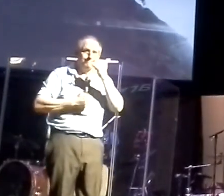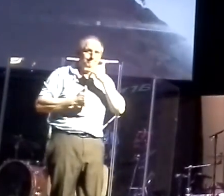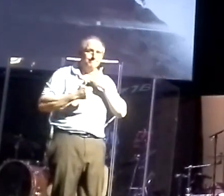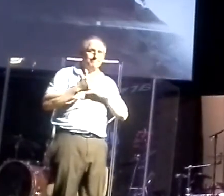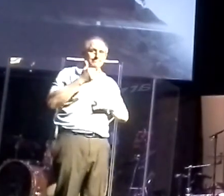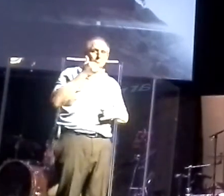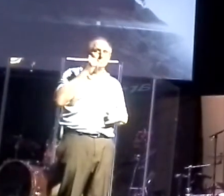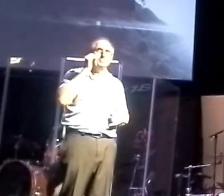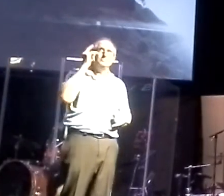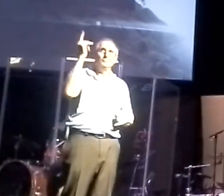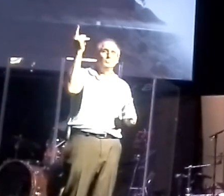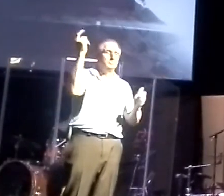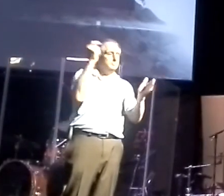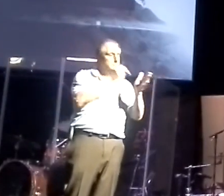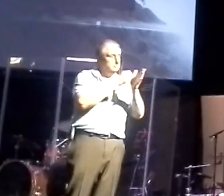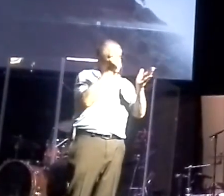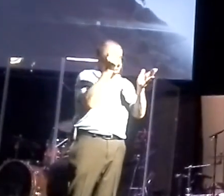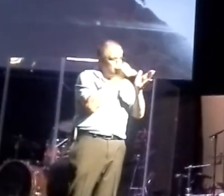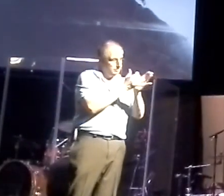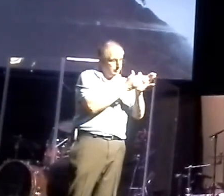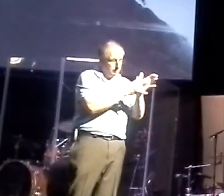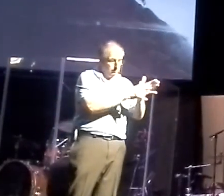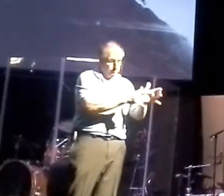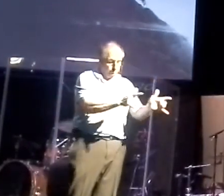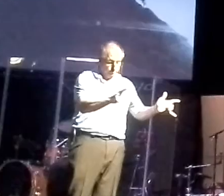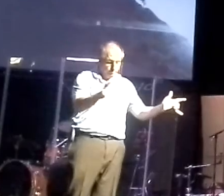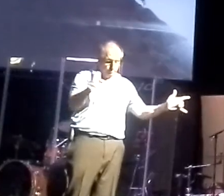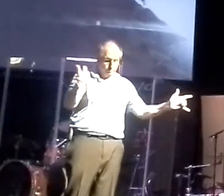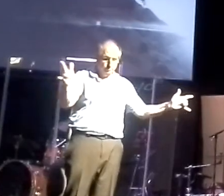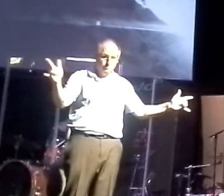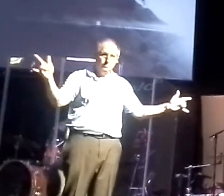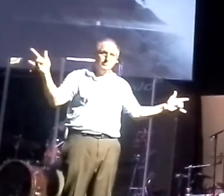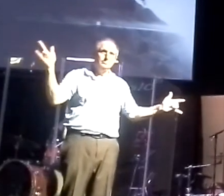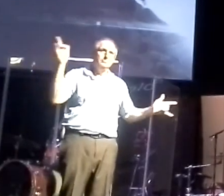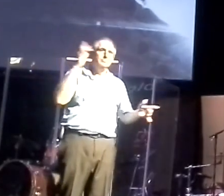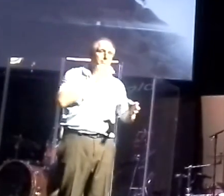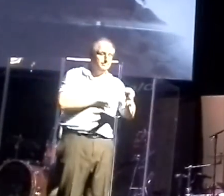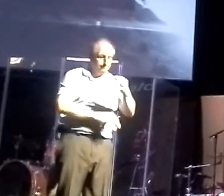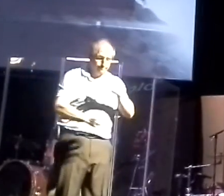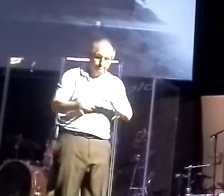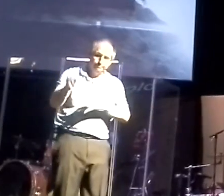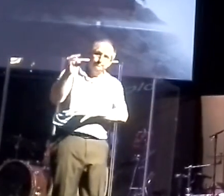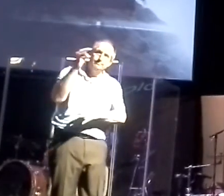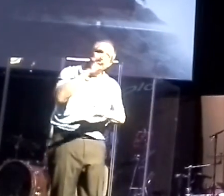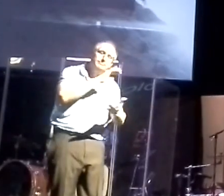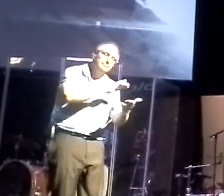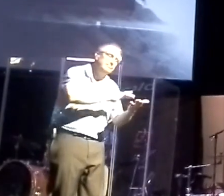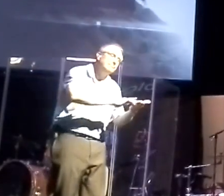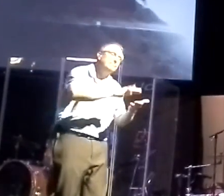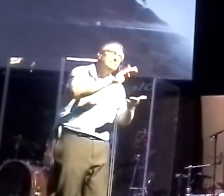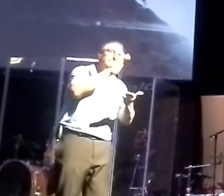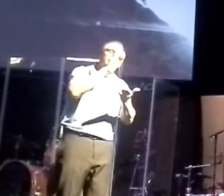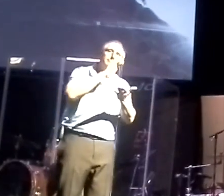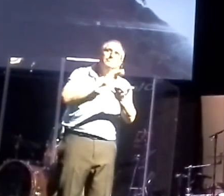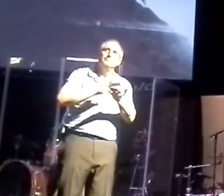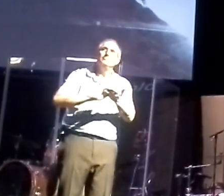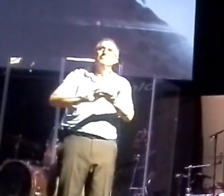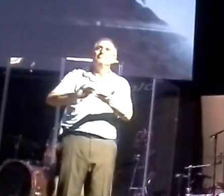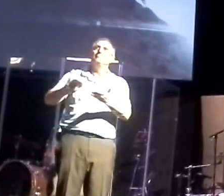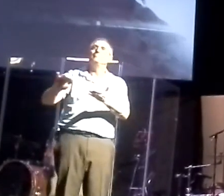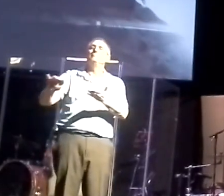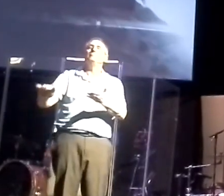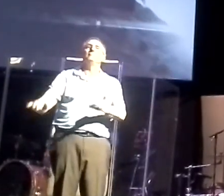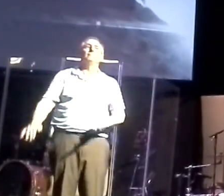Forgiveness was bought with the precious blood of Jesus